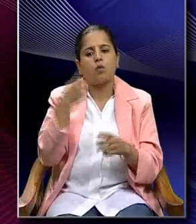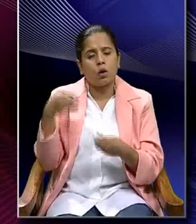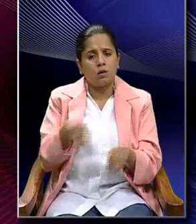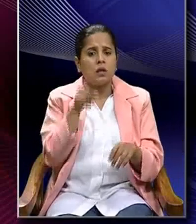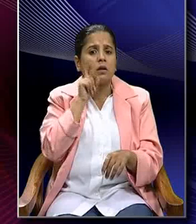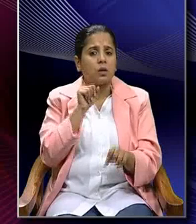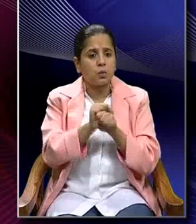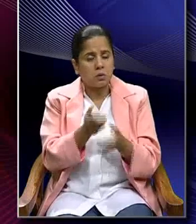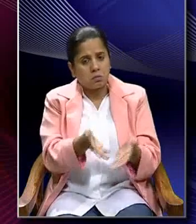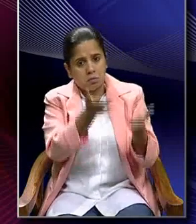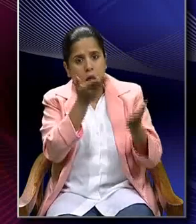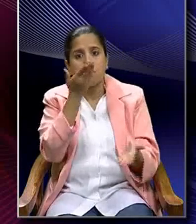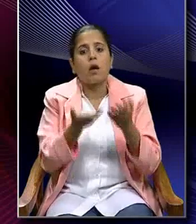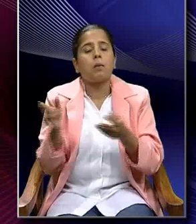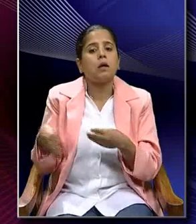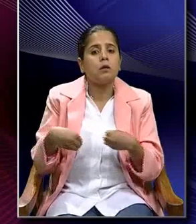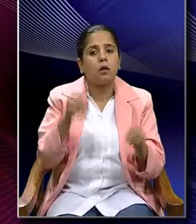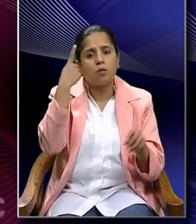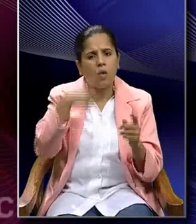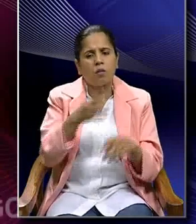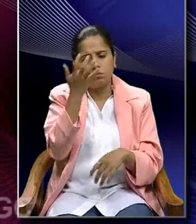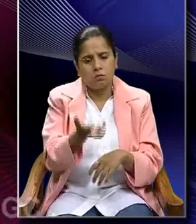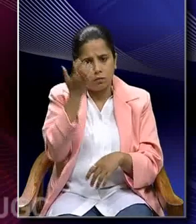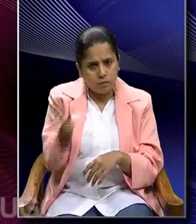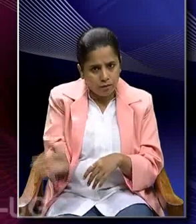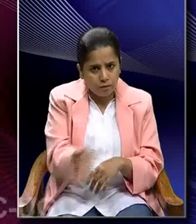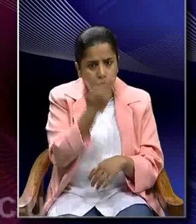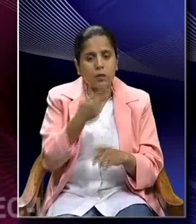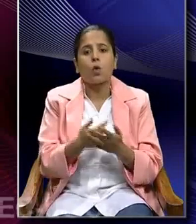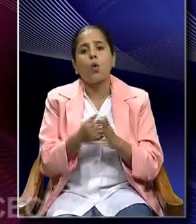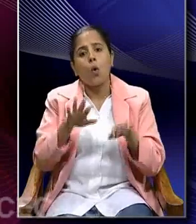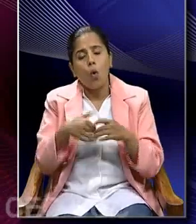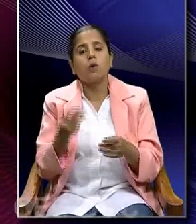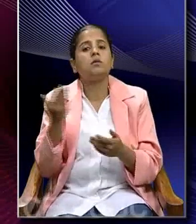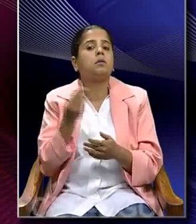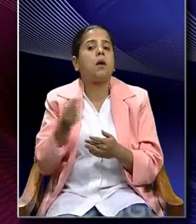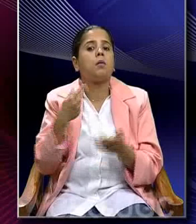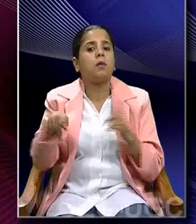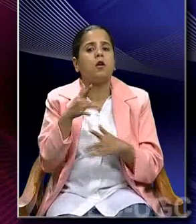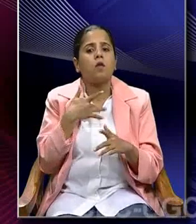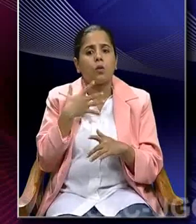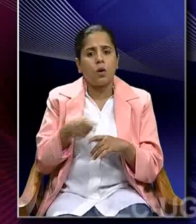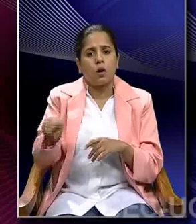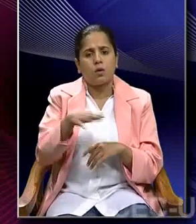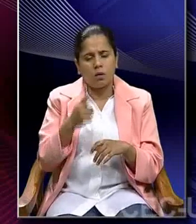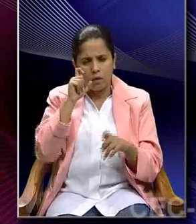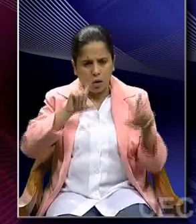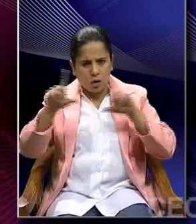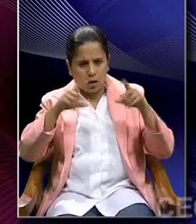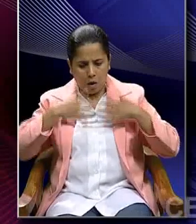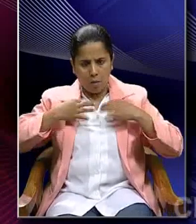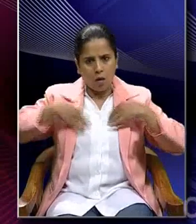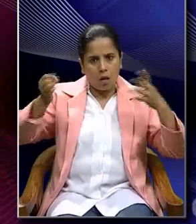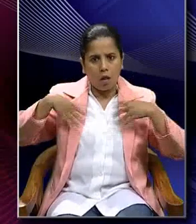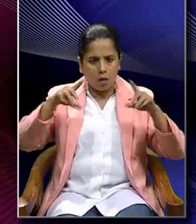sex work. They could be sold off for begging, for certain kind of maybe, making pornographic films. So there